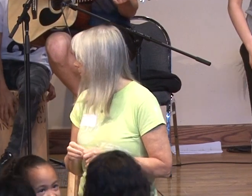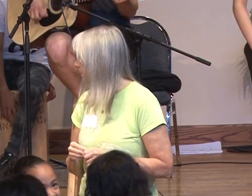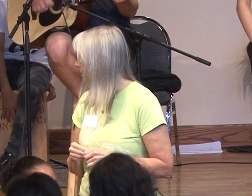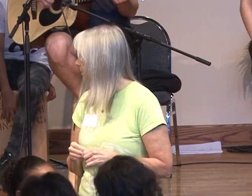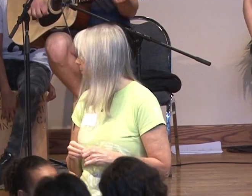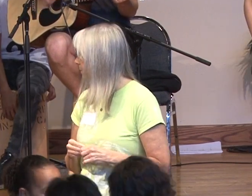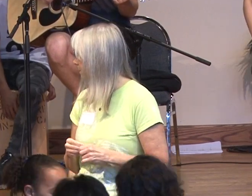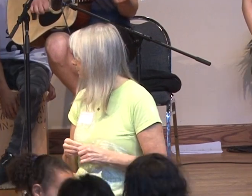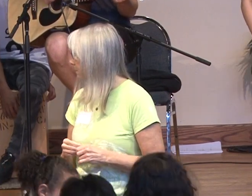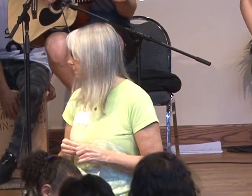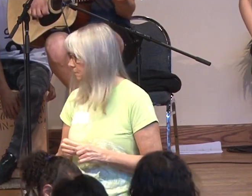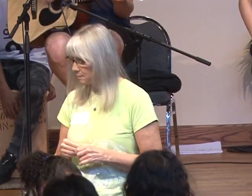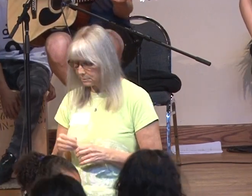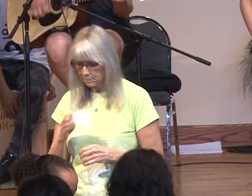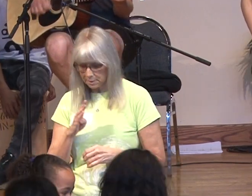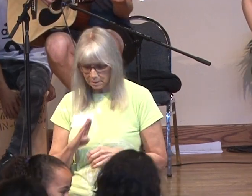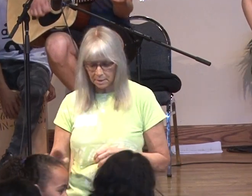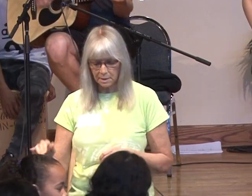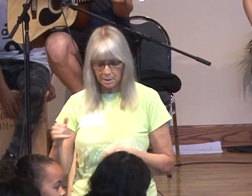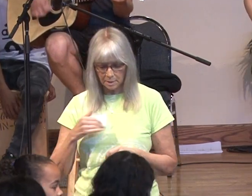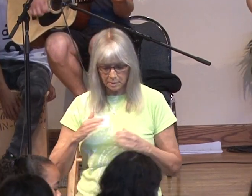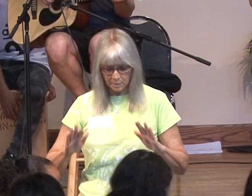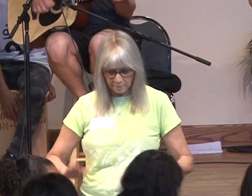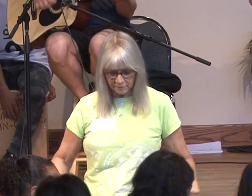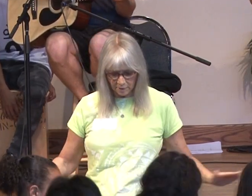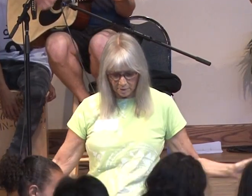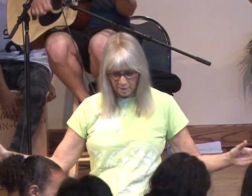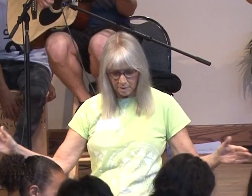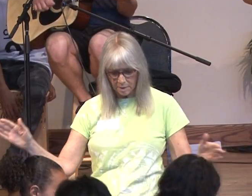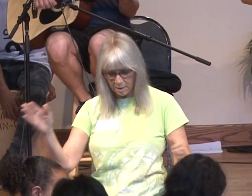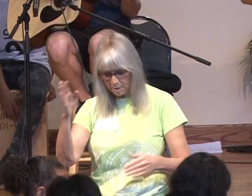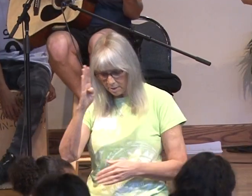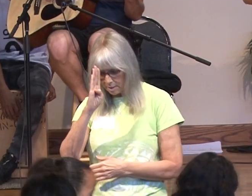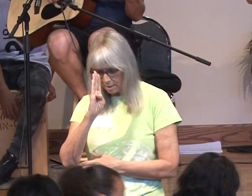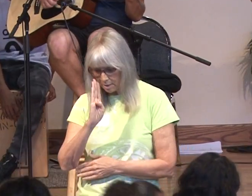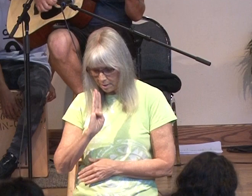fear, and I am a child.